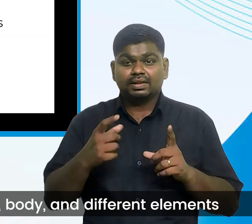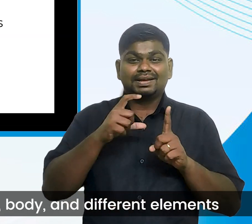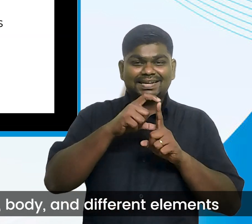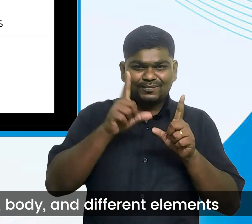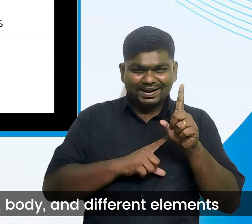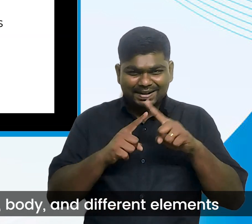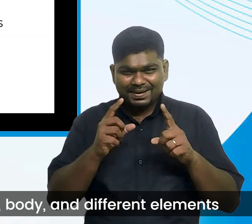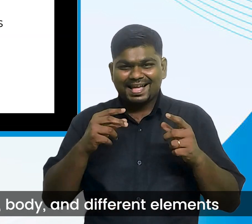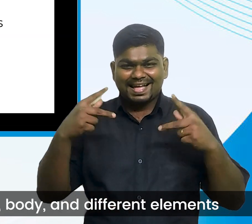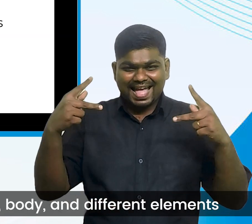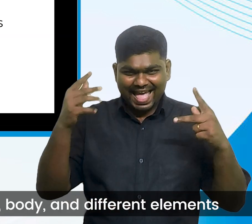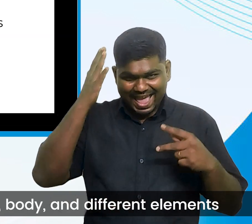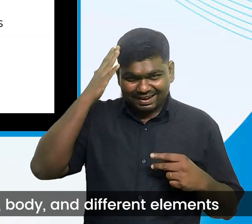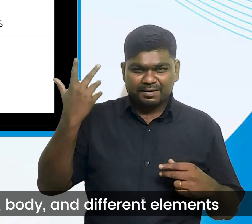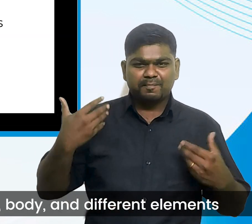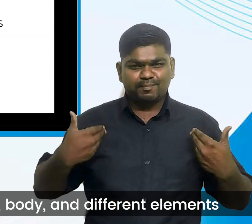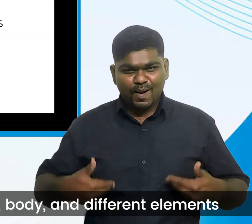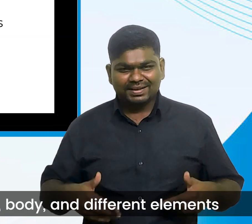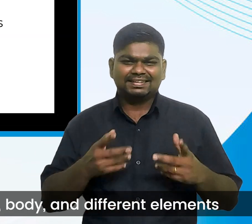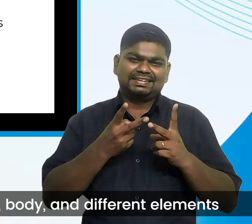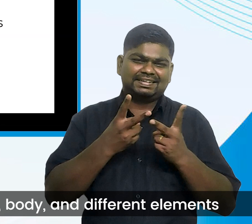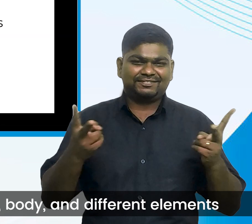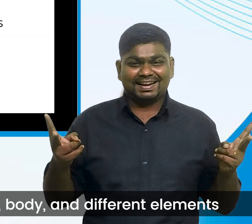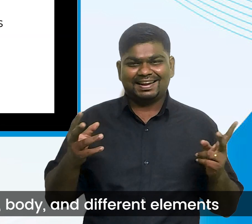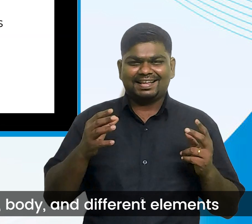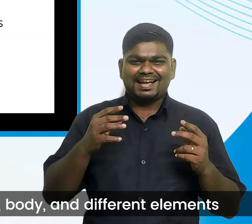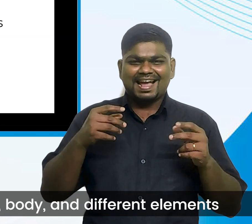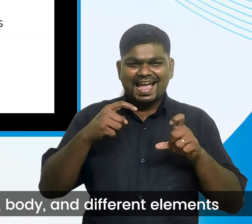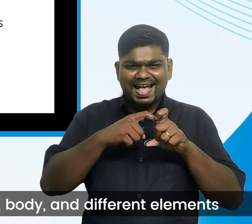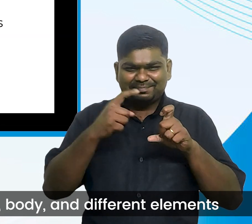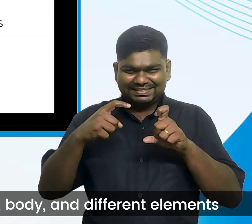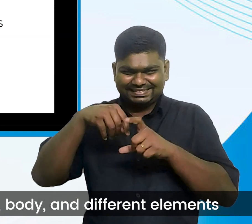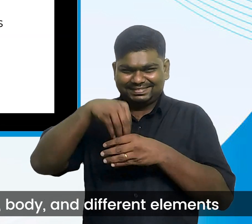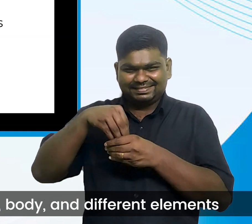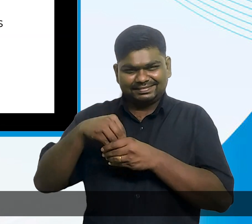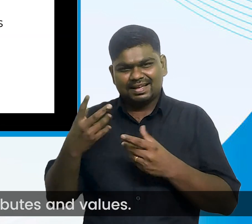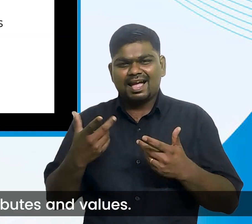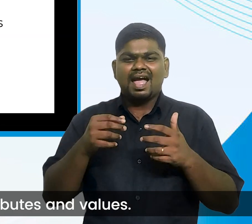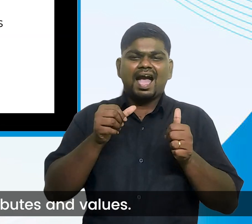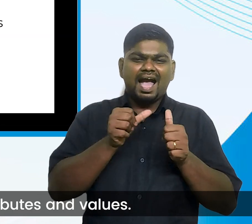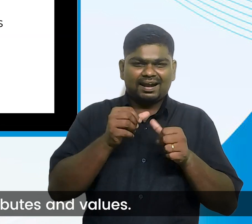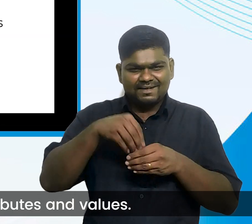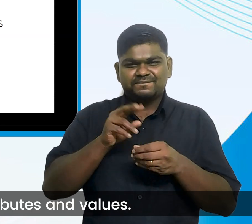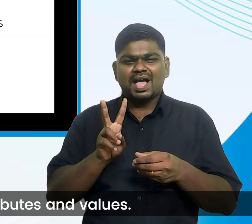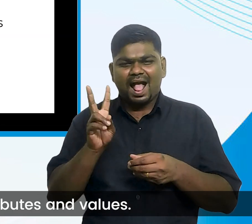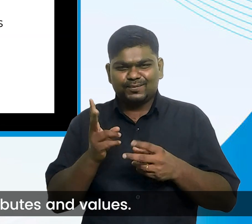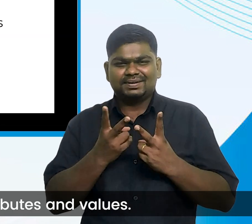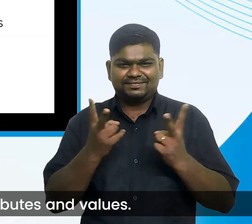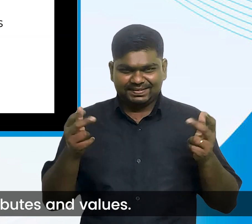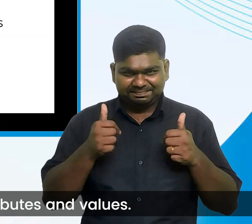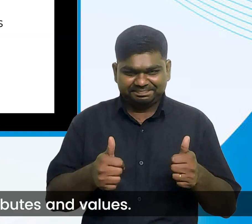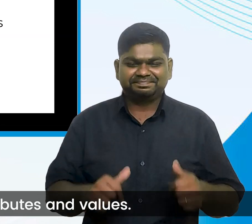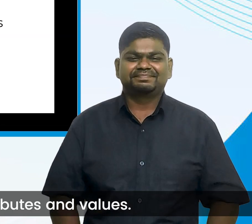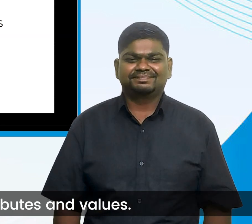type, HTML, head, body, and different elements or tags, and its attributes and